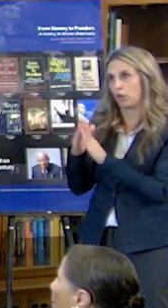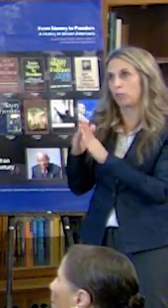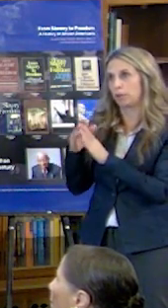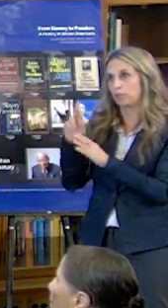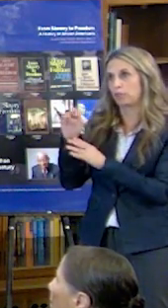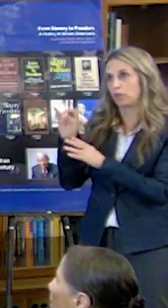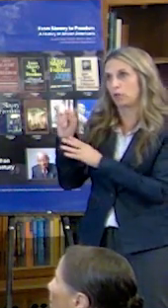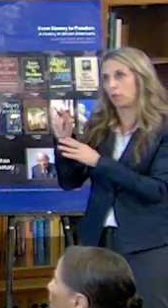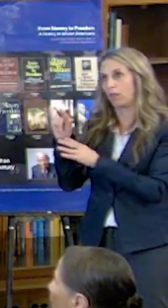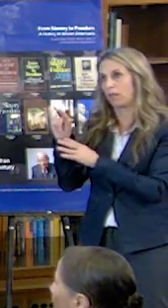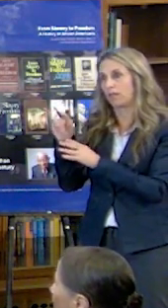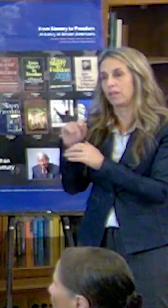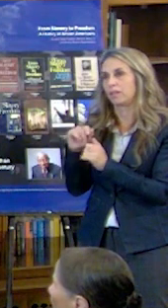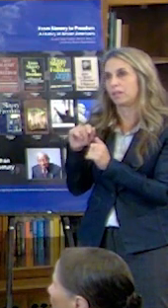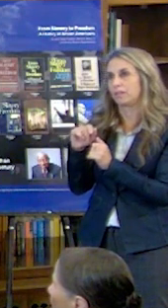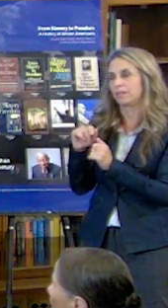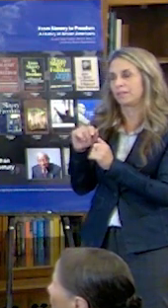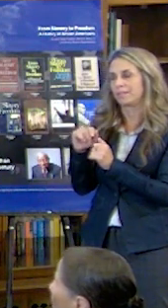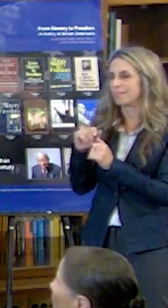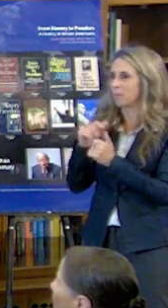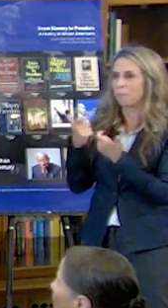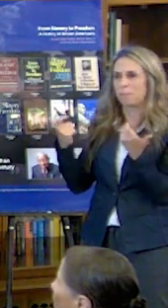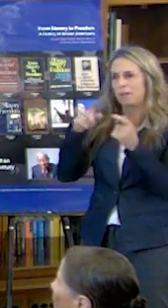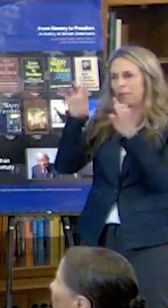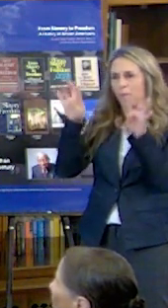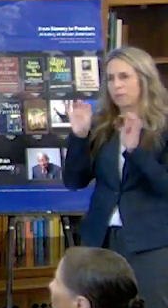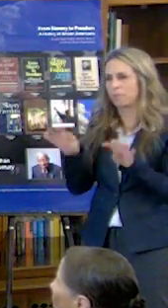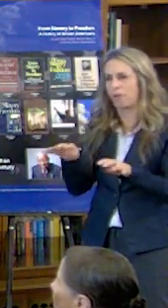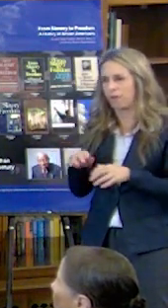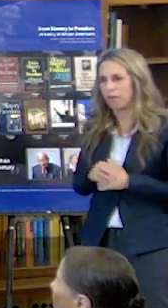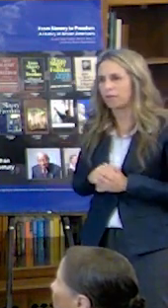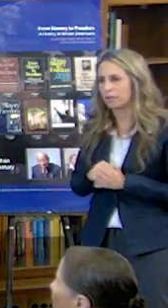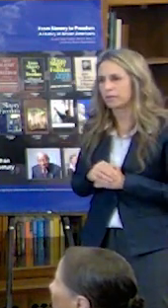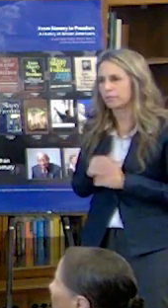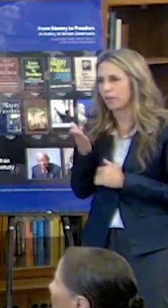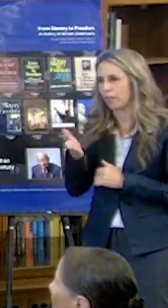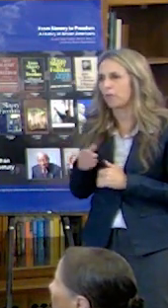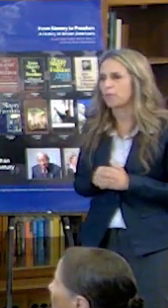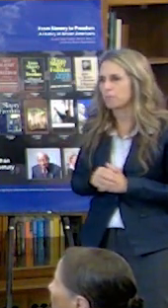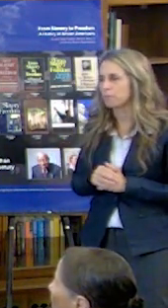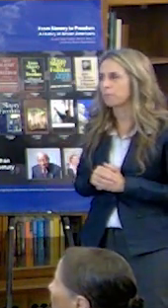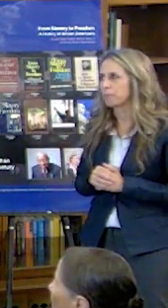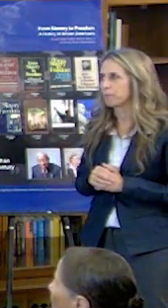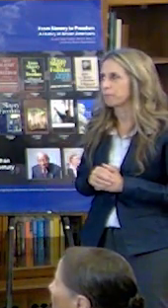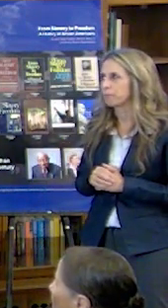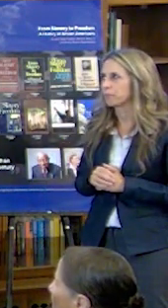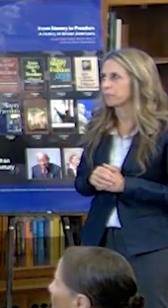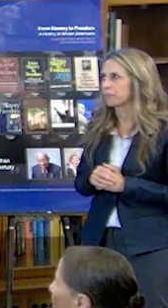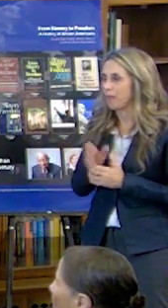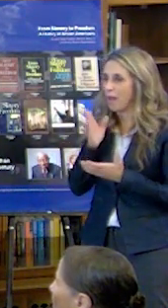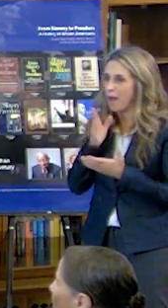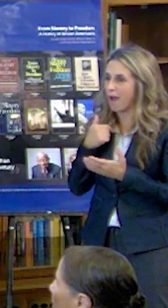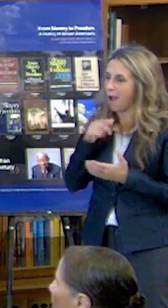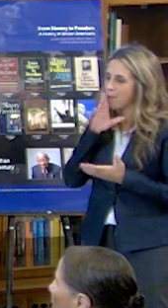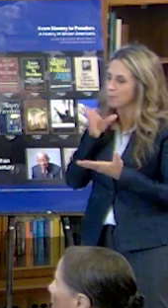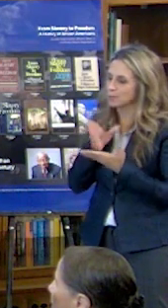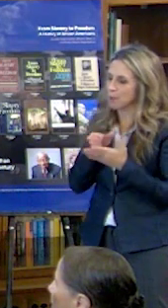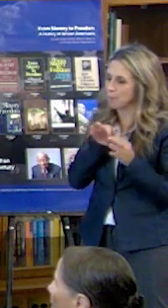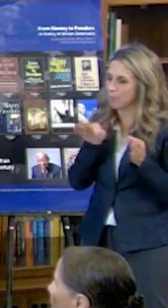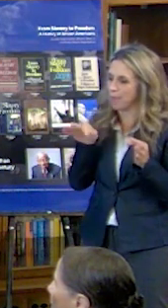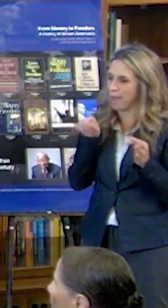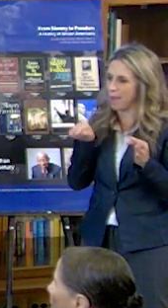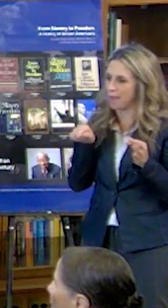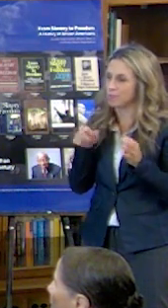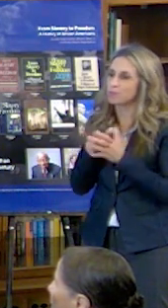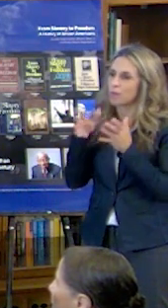lessons and there's a that's just right there I's a lot